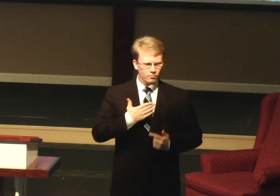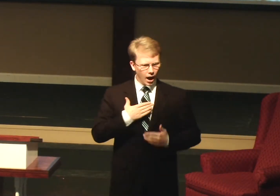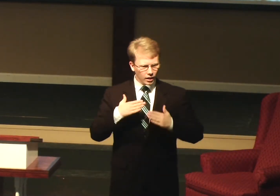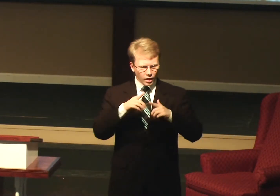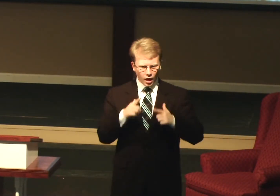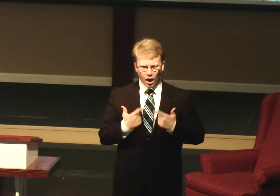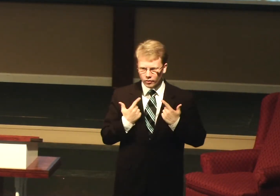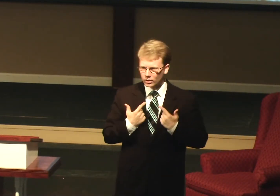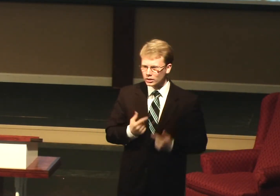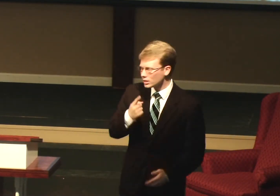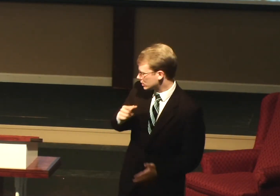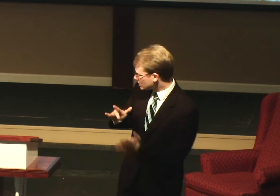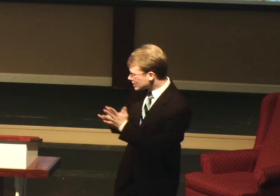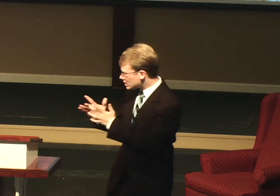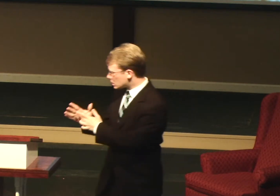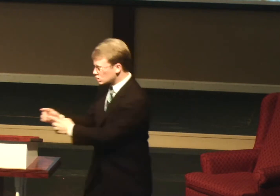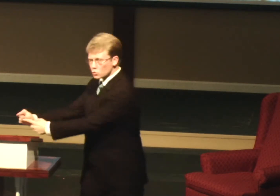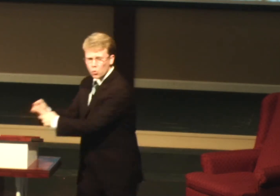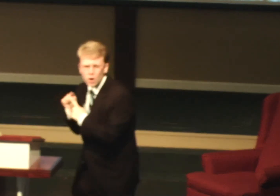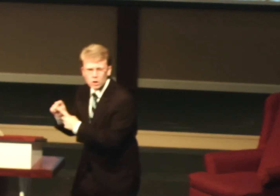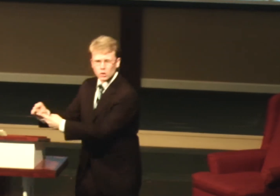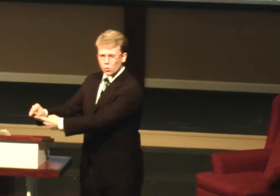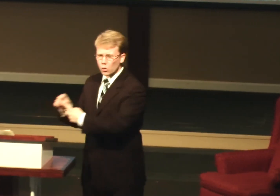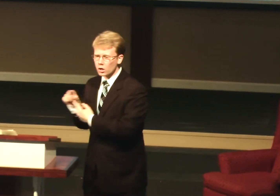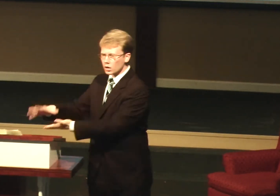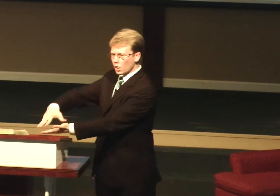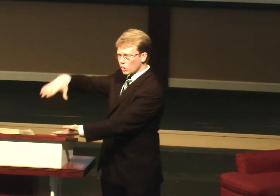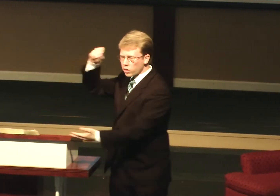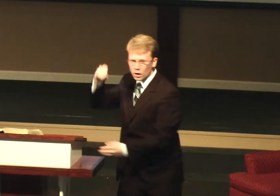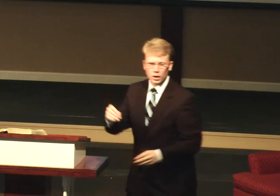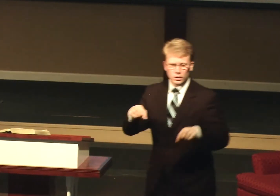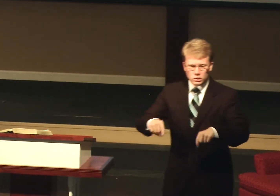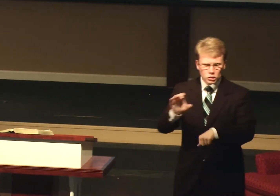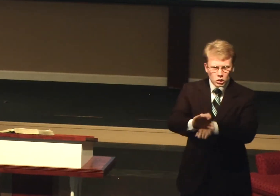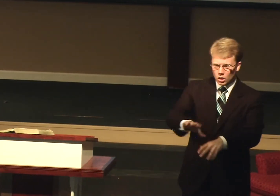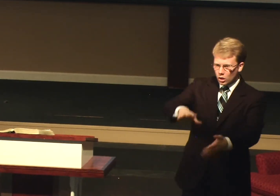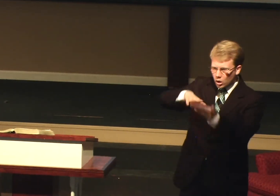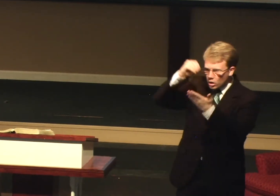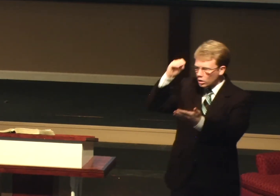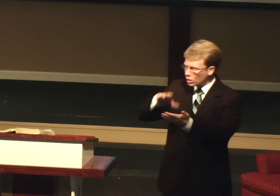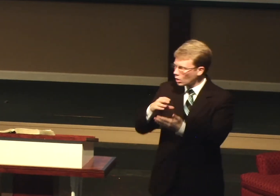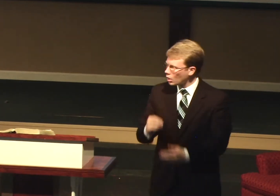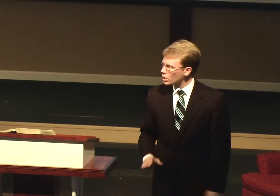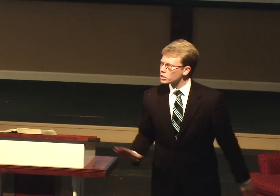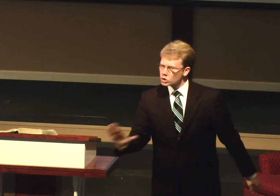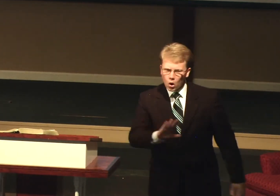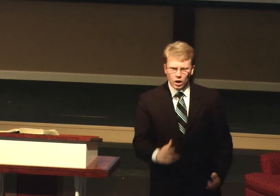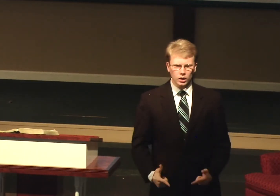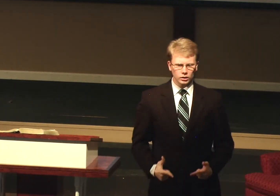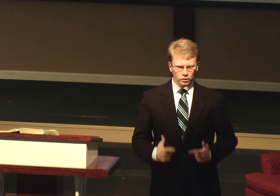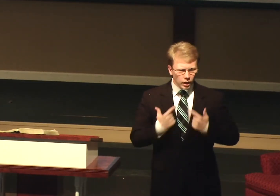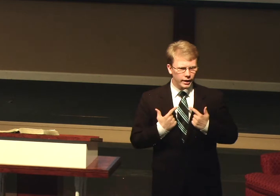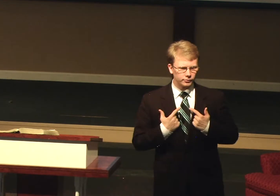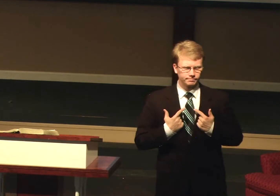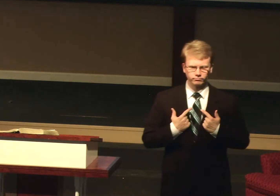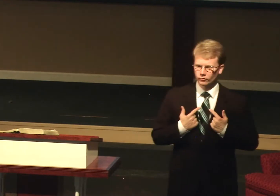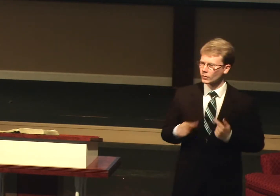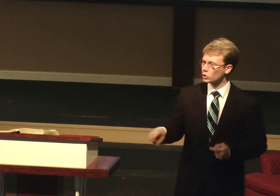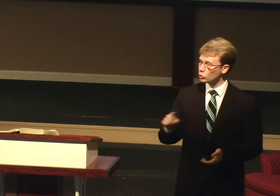Life, your life, my life, if we apply the word of God, we come to church and we learn the word of